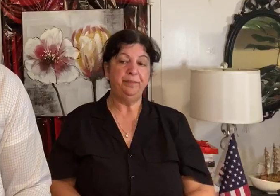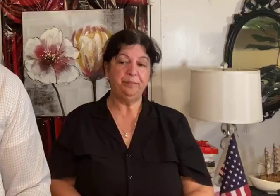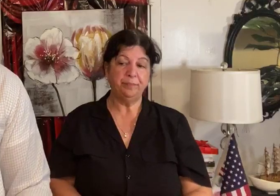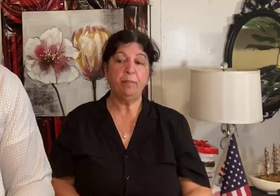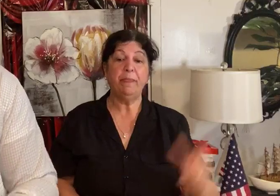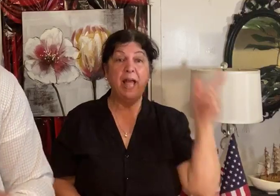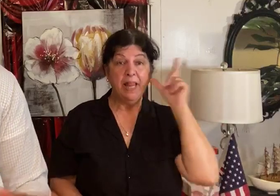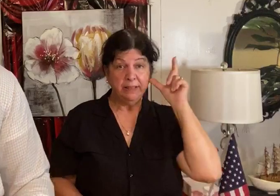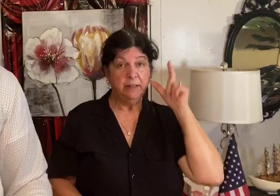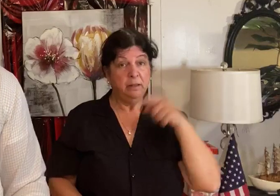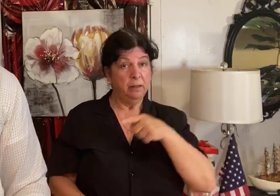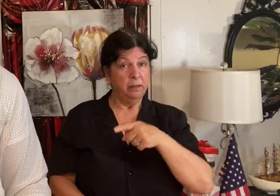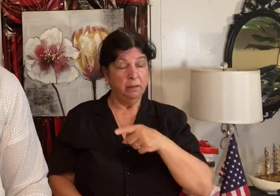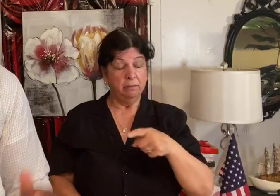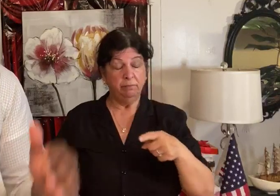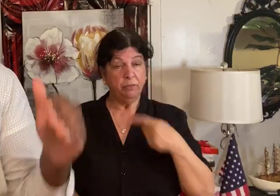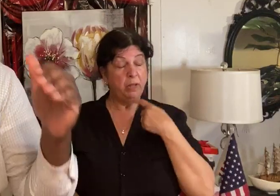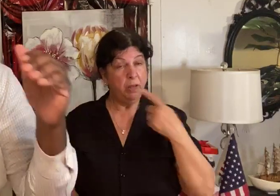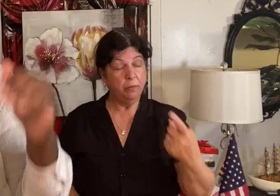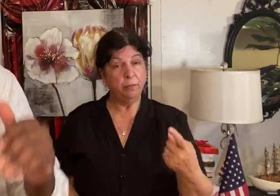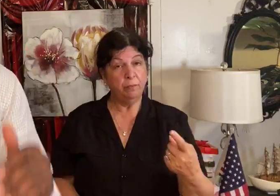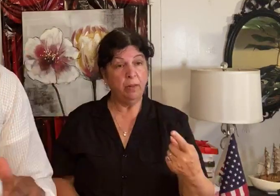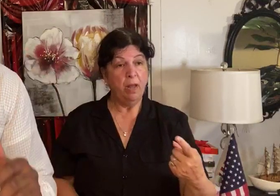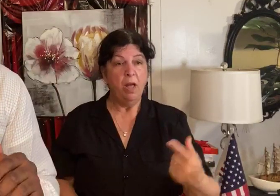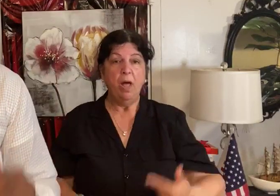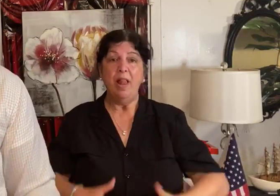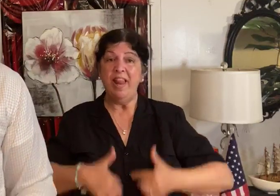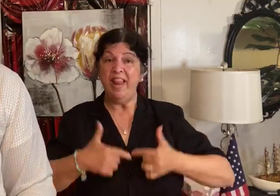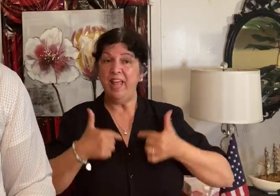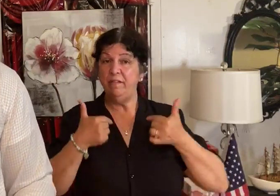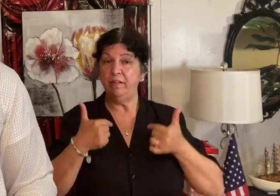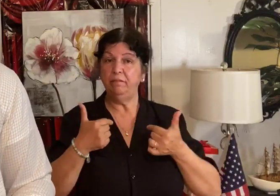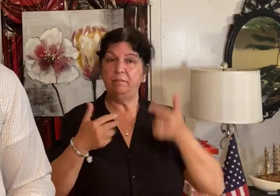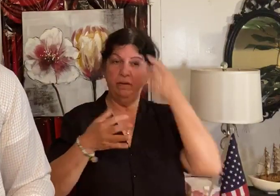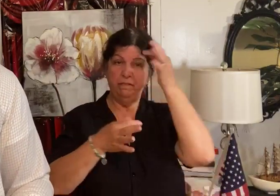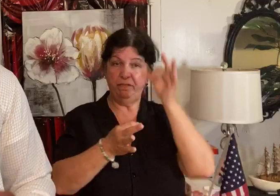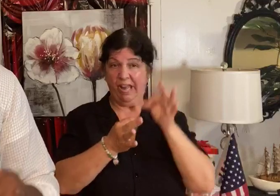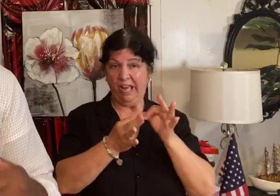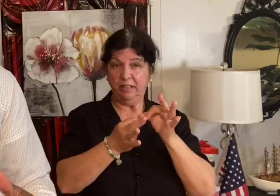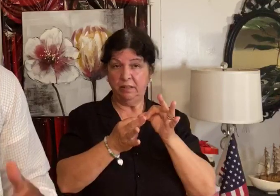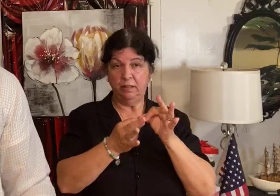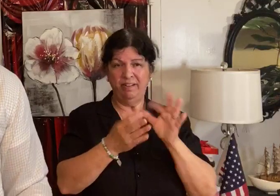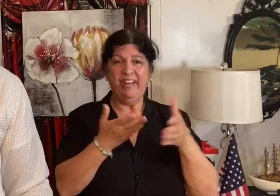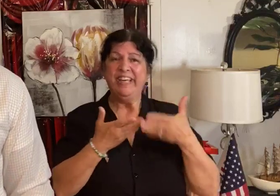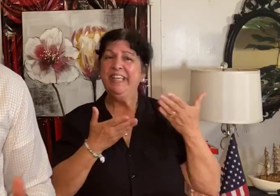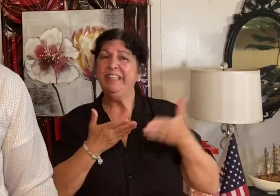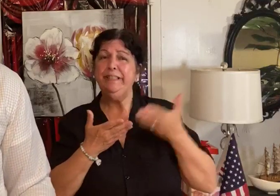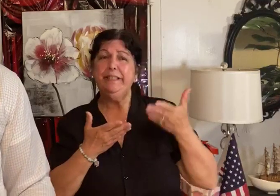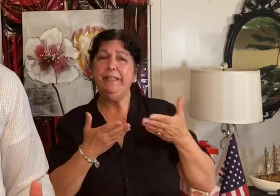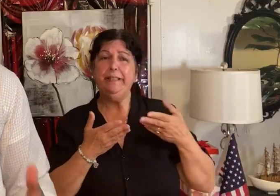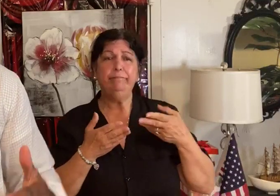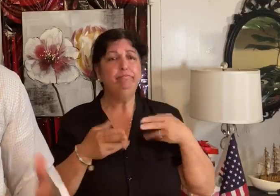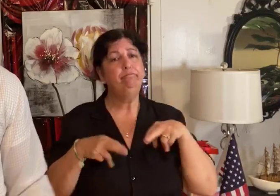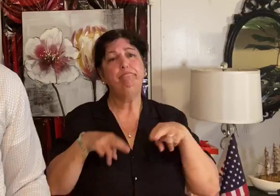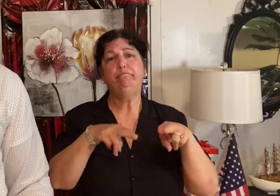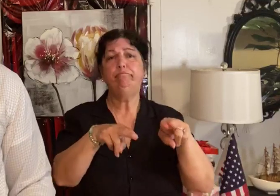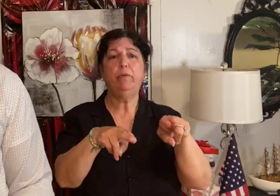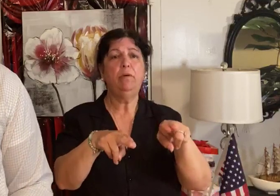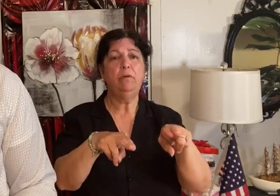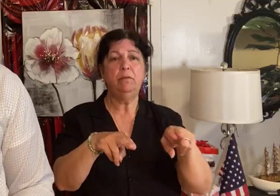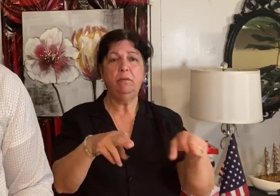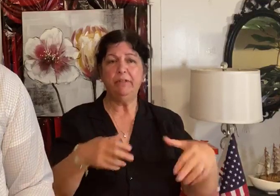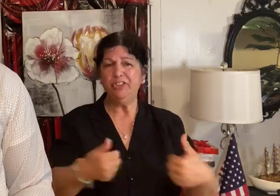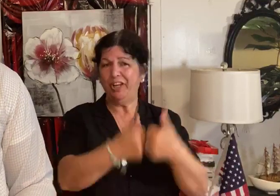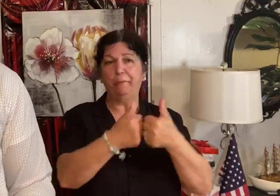Listen, friends, if anyone ever told you that living the life of faith was going to be an easy road, a road without challenge